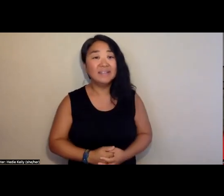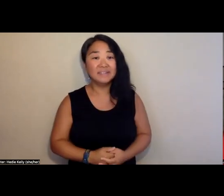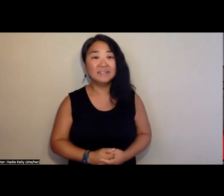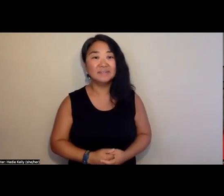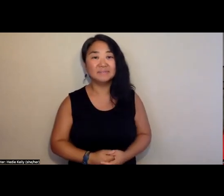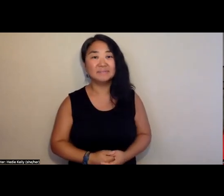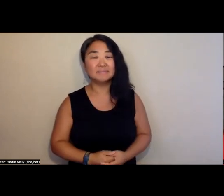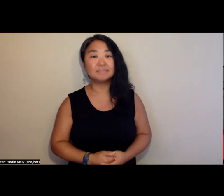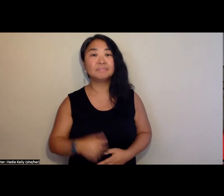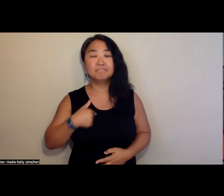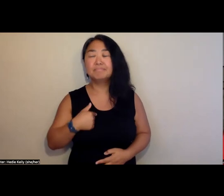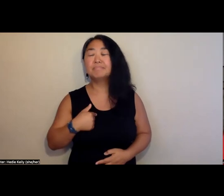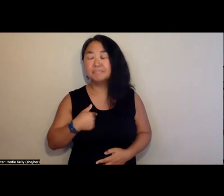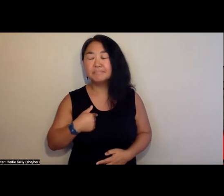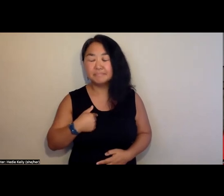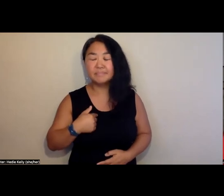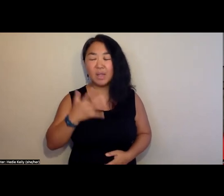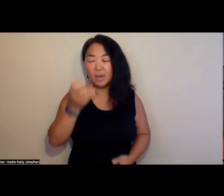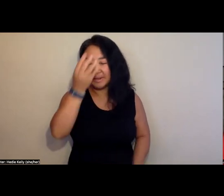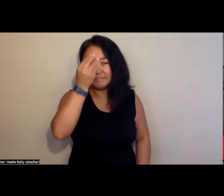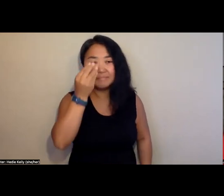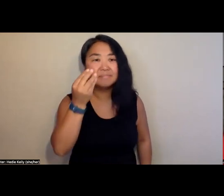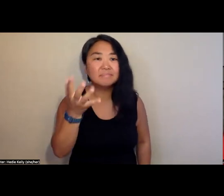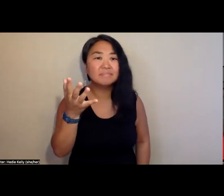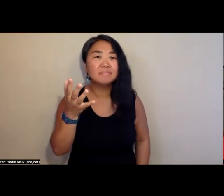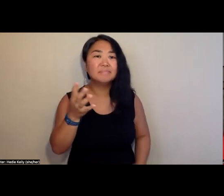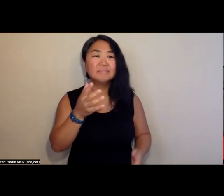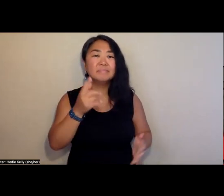I want to note